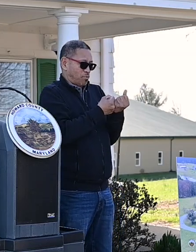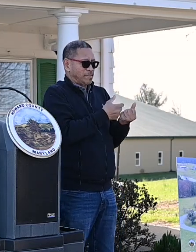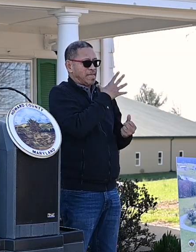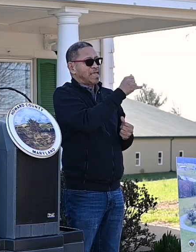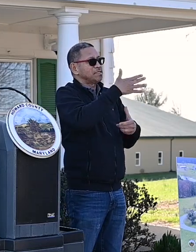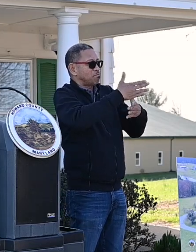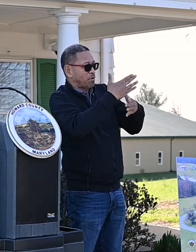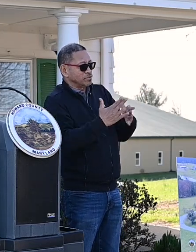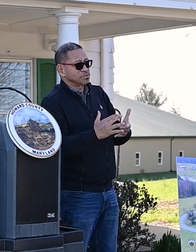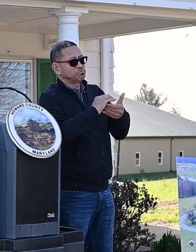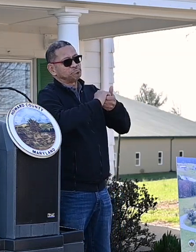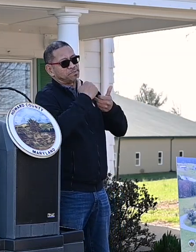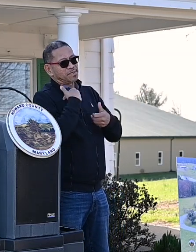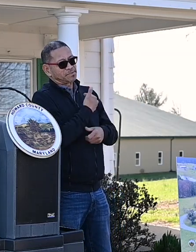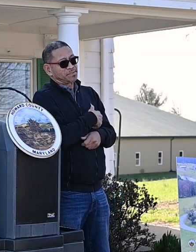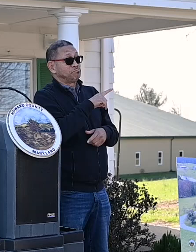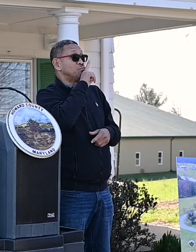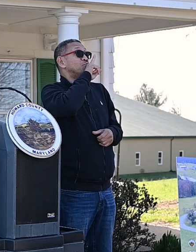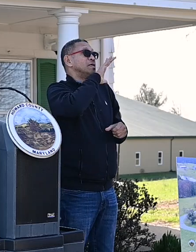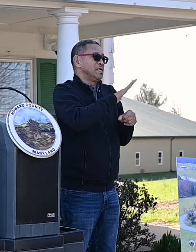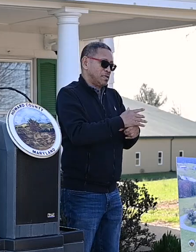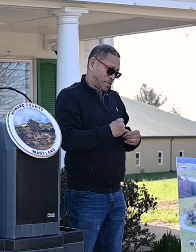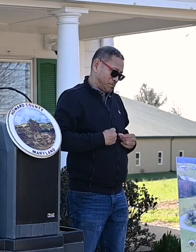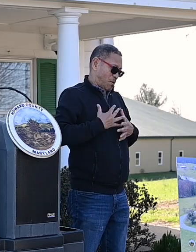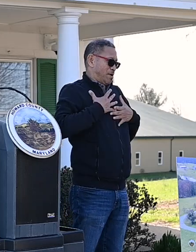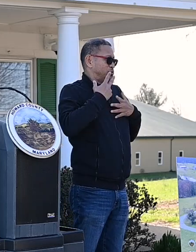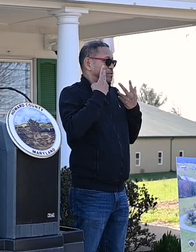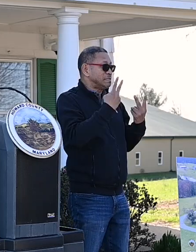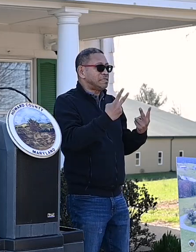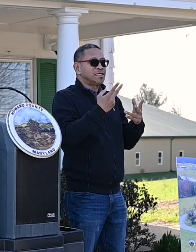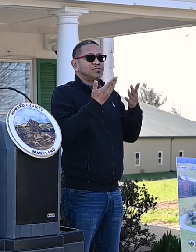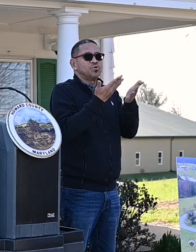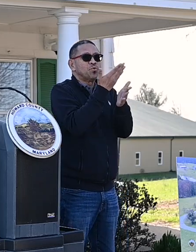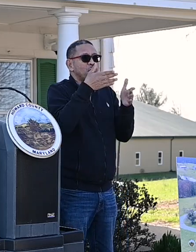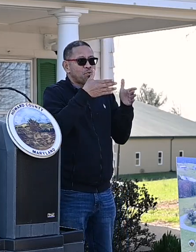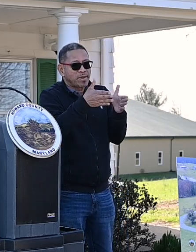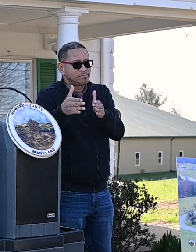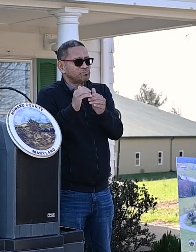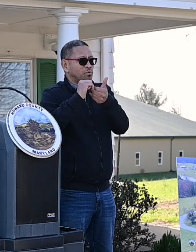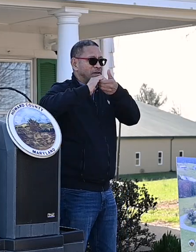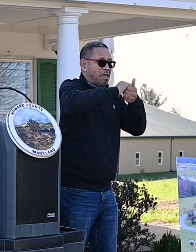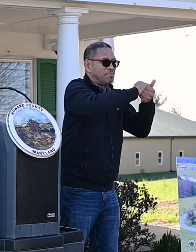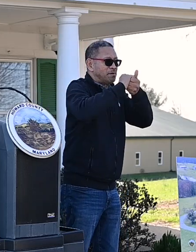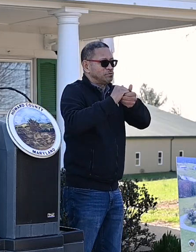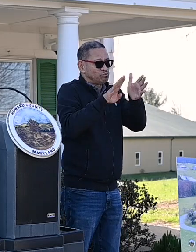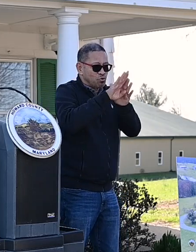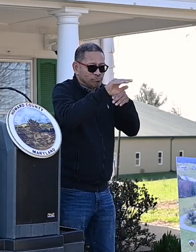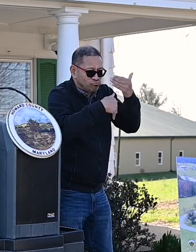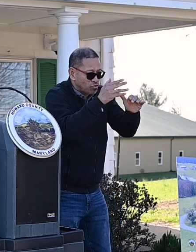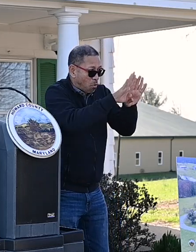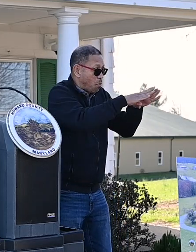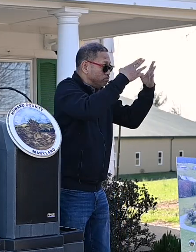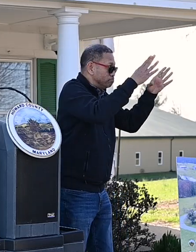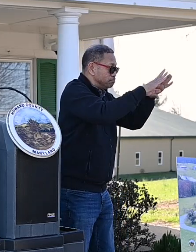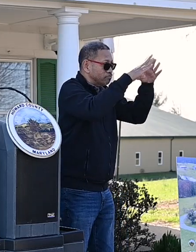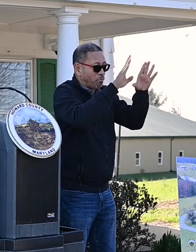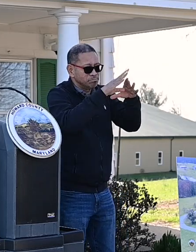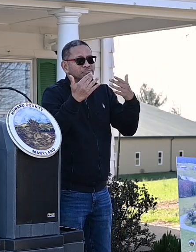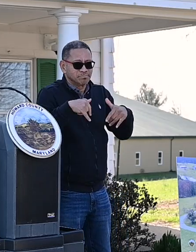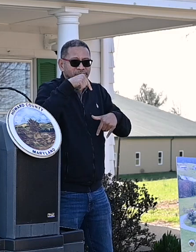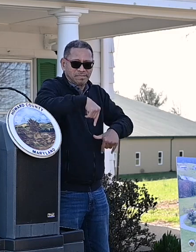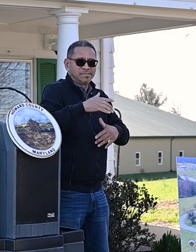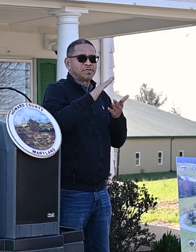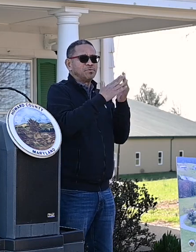invaluable partnership. It's truly inspiring to see new avenues for collaboration continually opening up within our